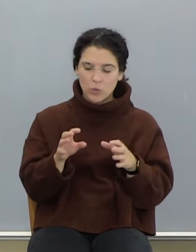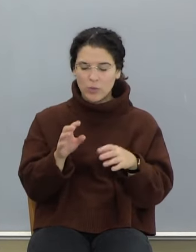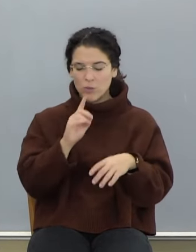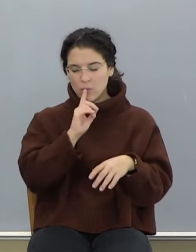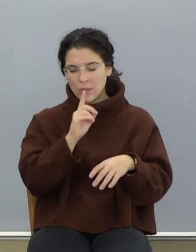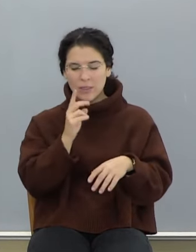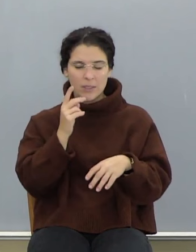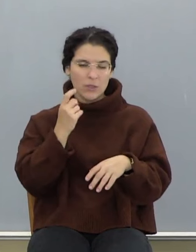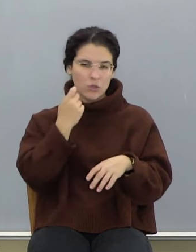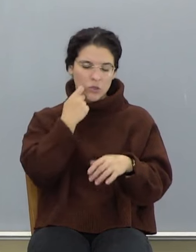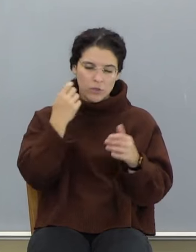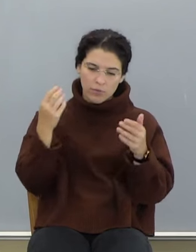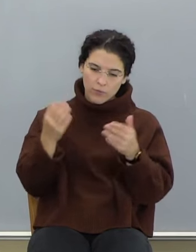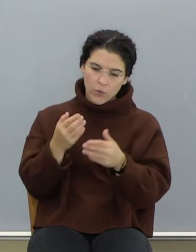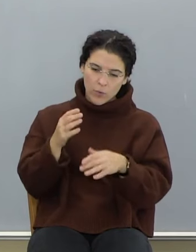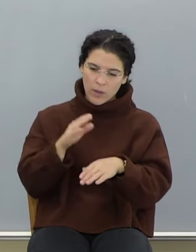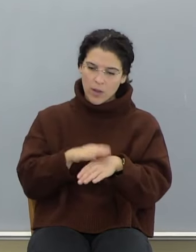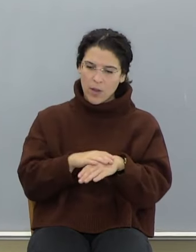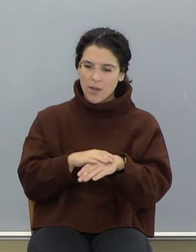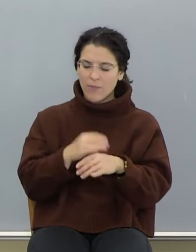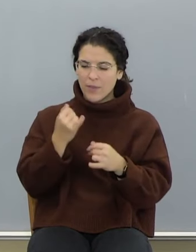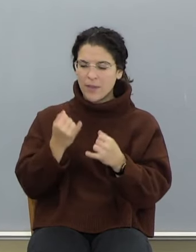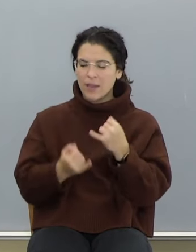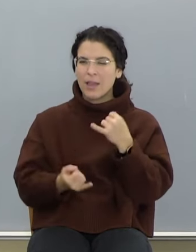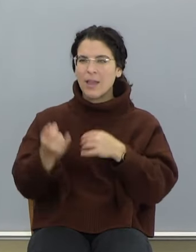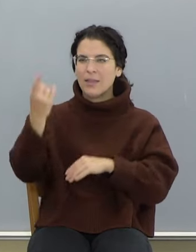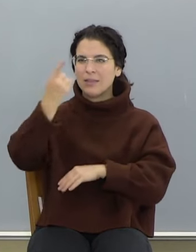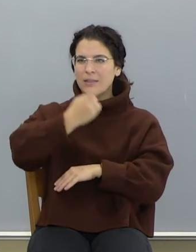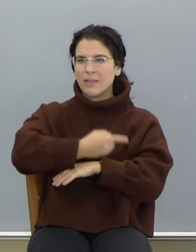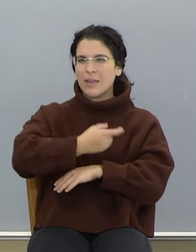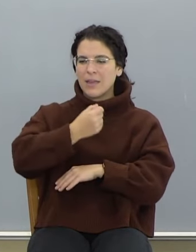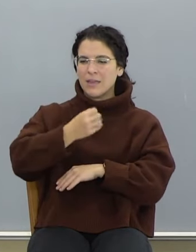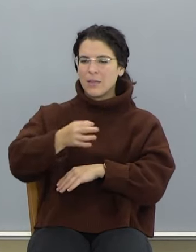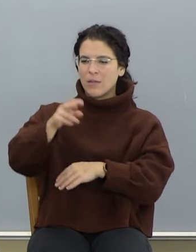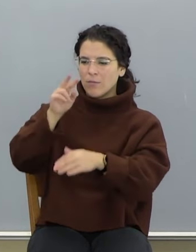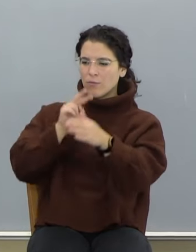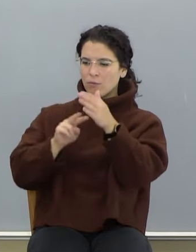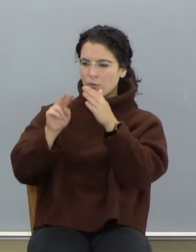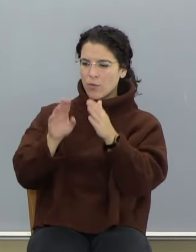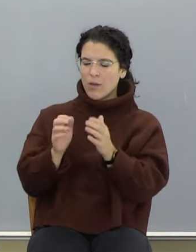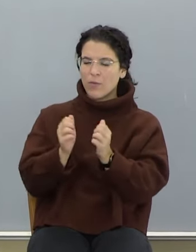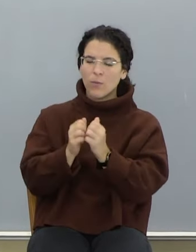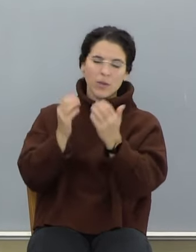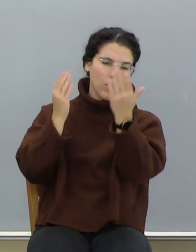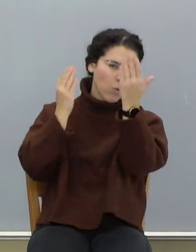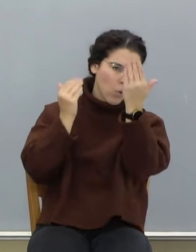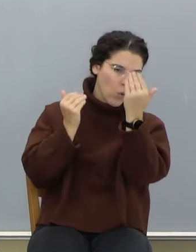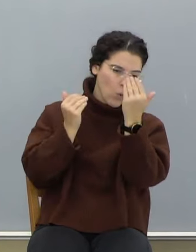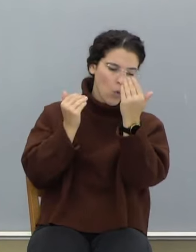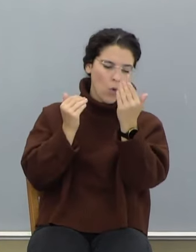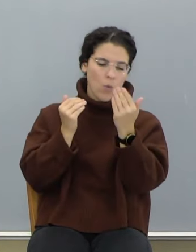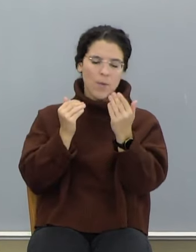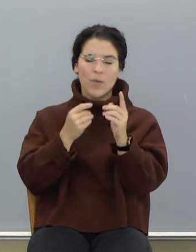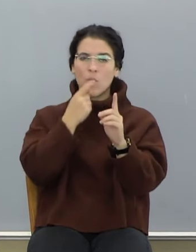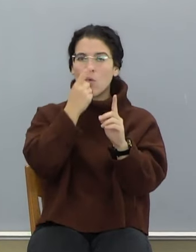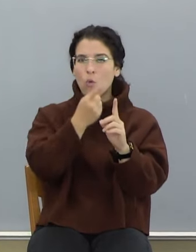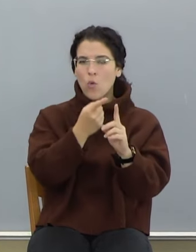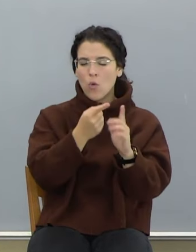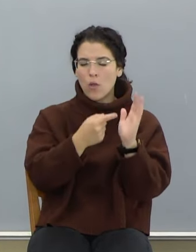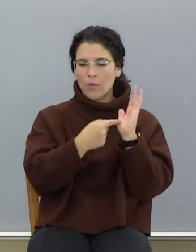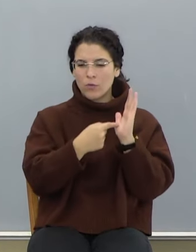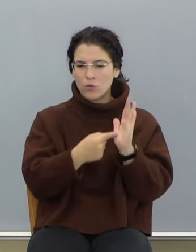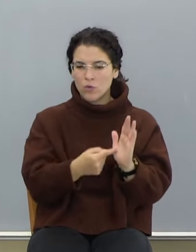look at the last days of prophecy with the hope and intent of